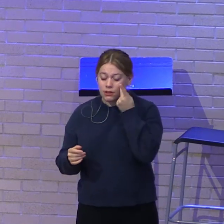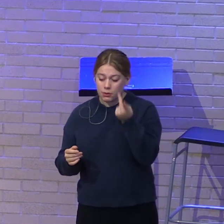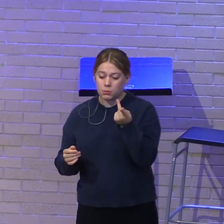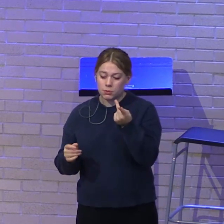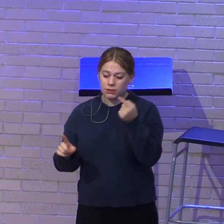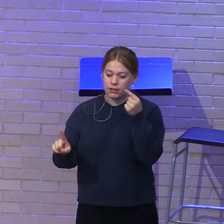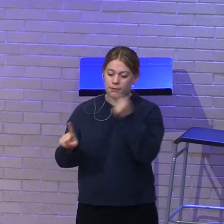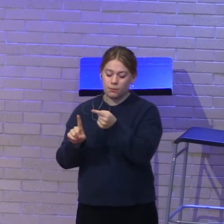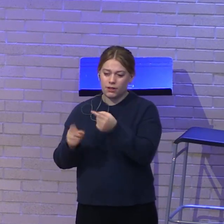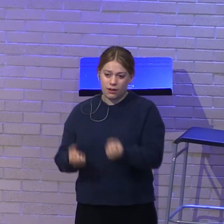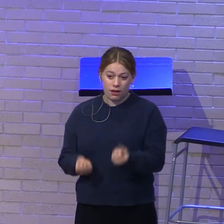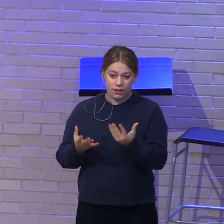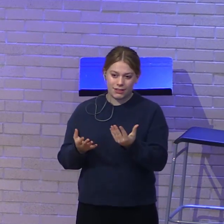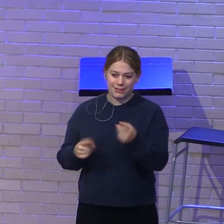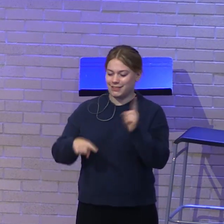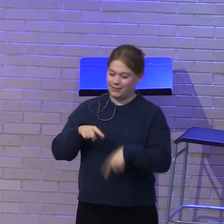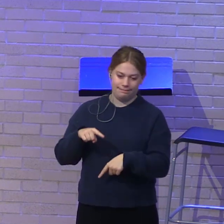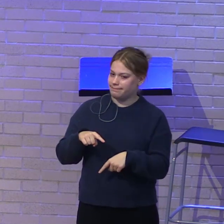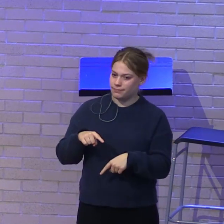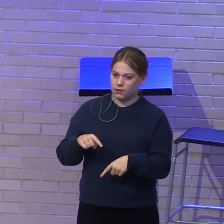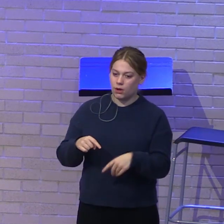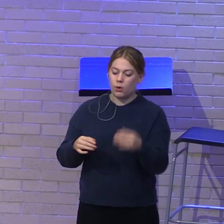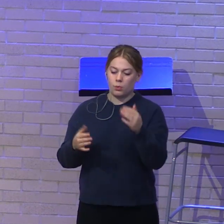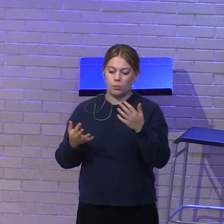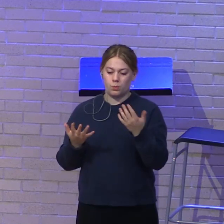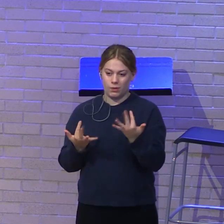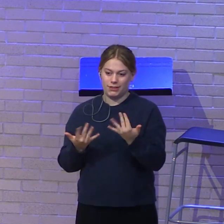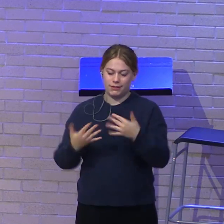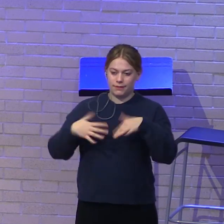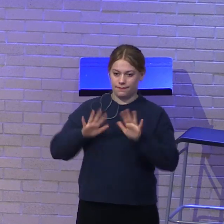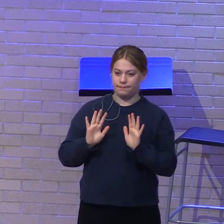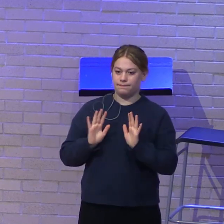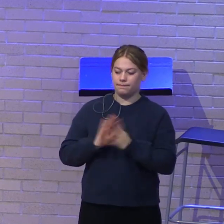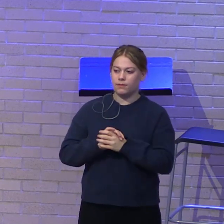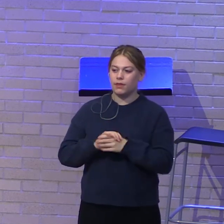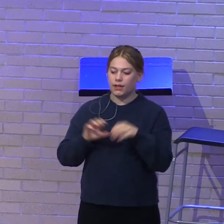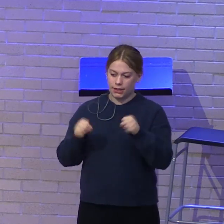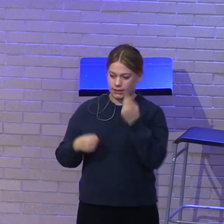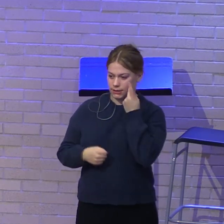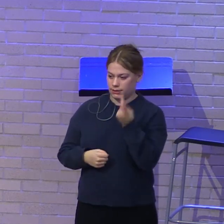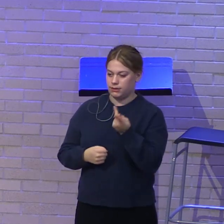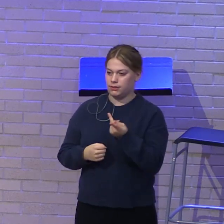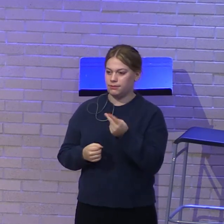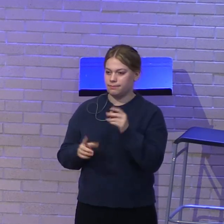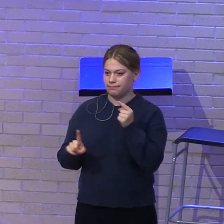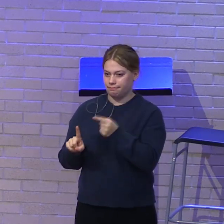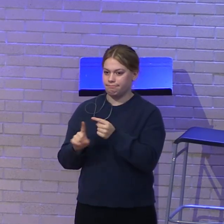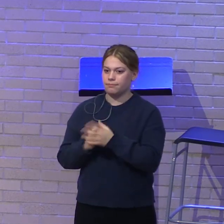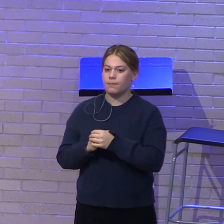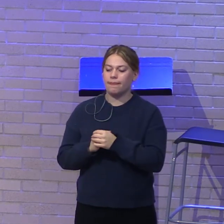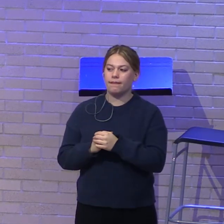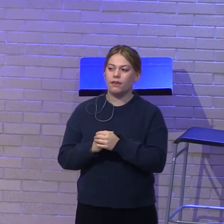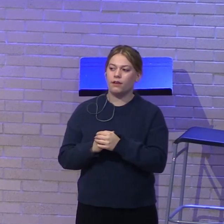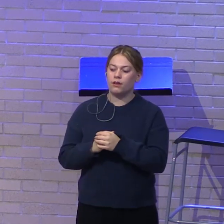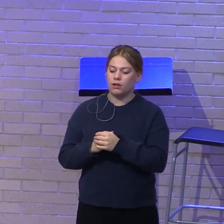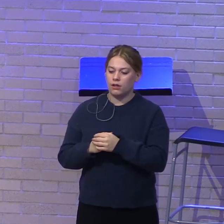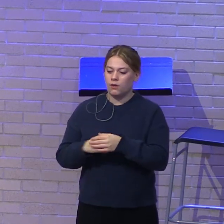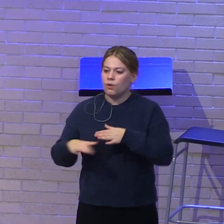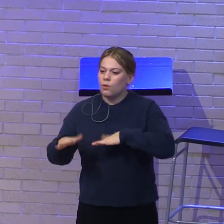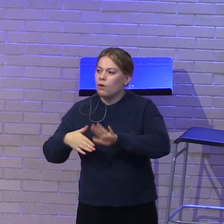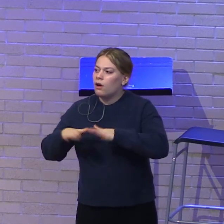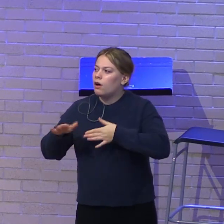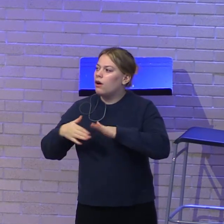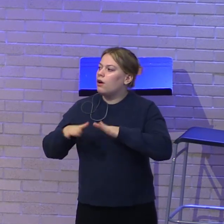some drama and grandeur around it. So we knew nothing as we walked kind of across this big, wide,